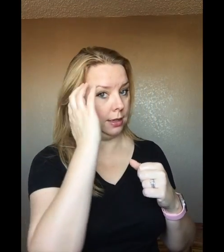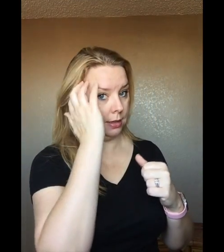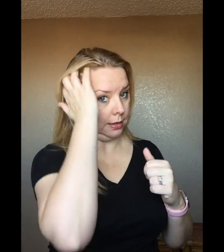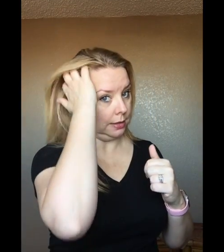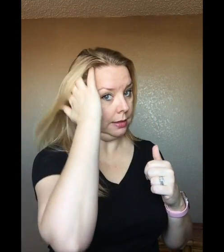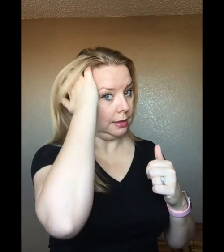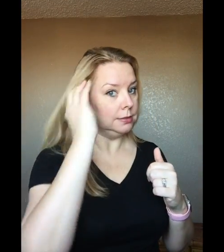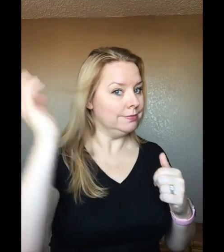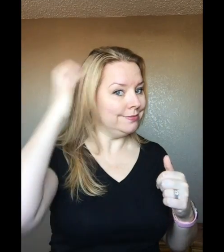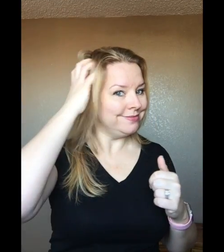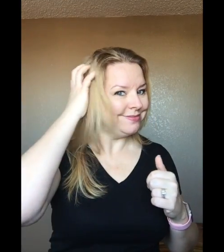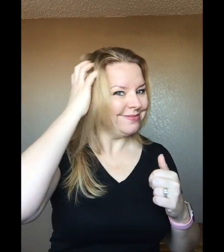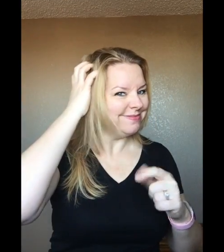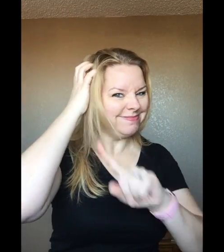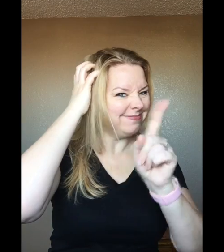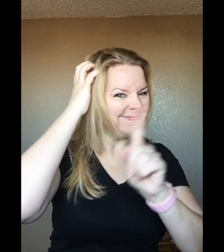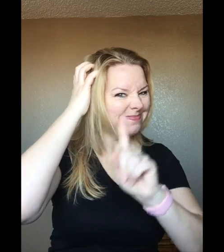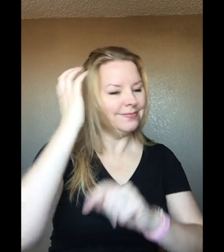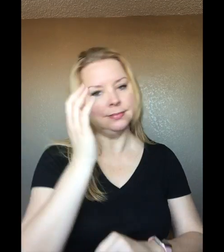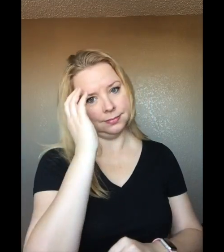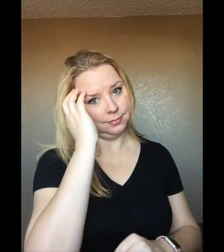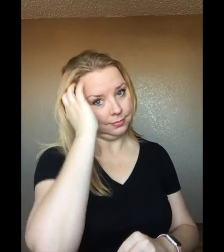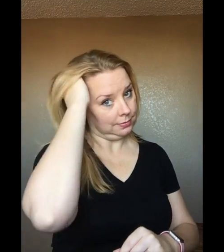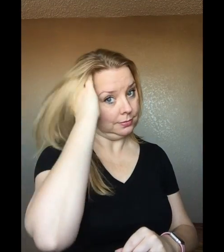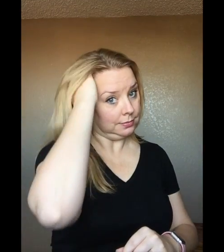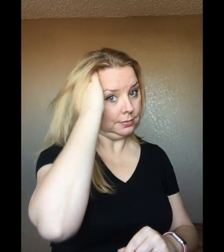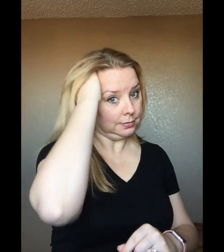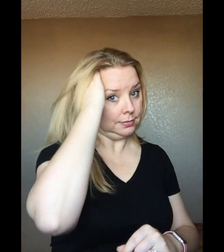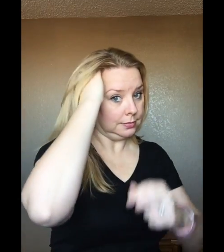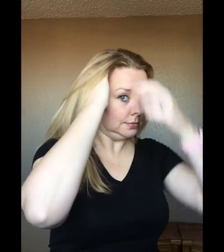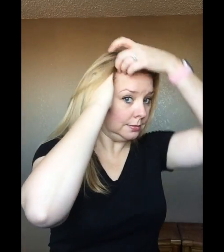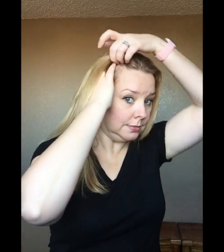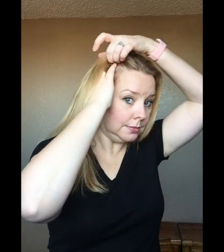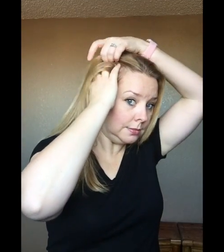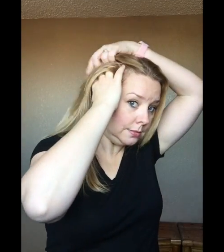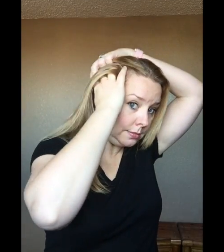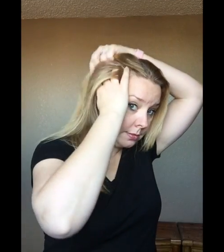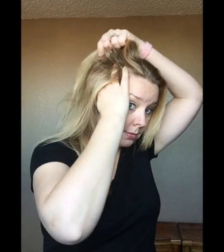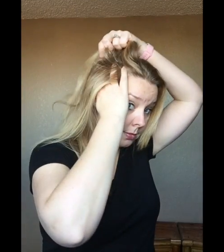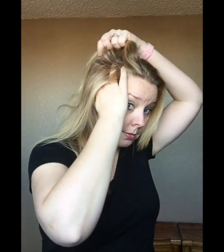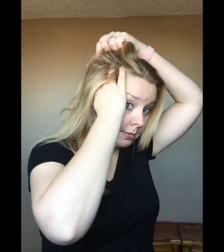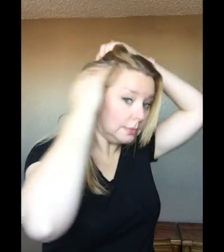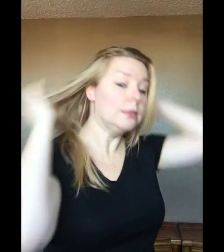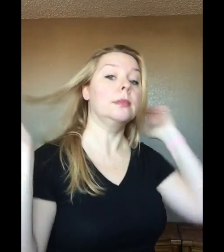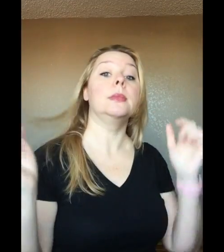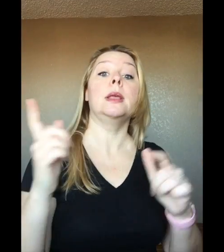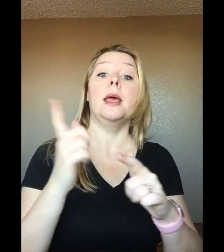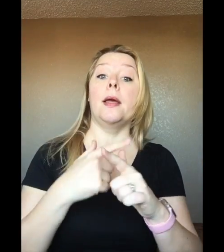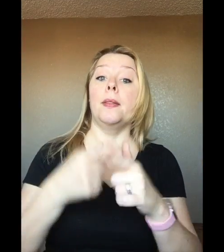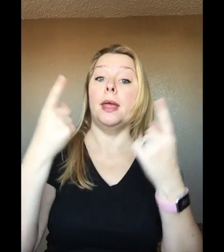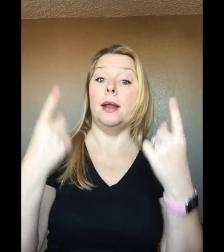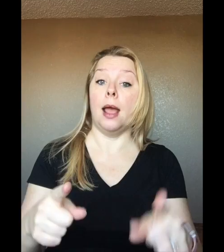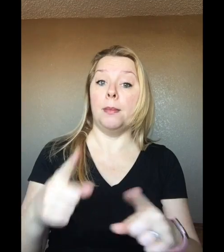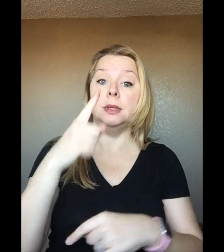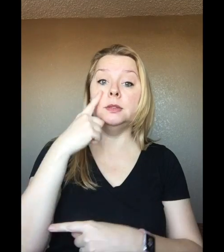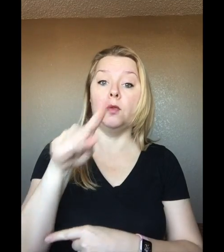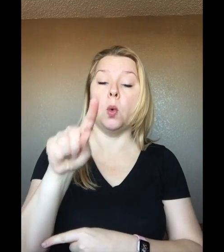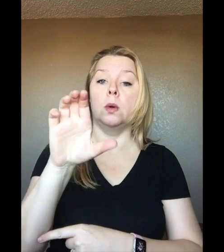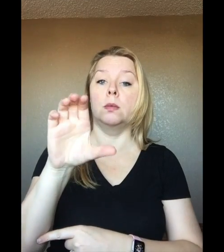like you won't be on top, you'll be in, kind of like if you were rubbing your head. Then for